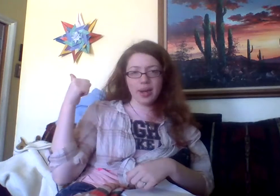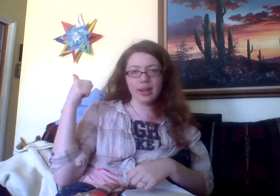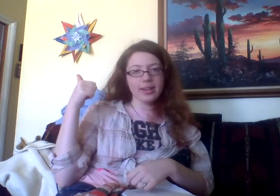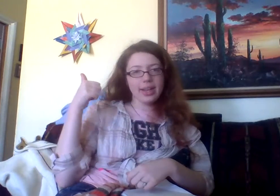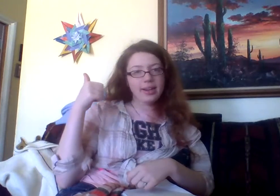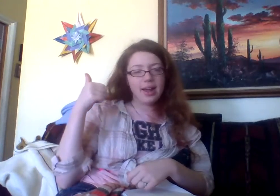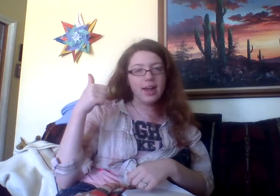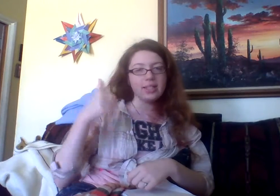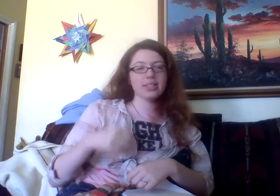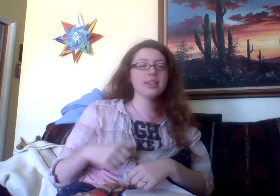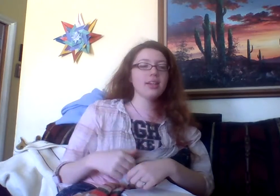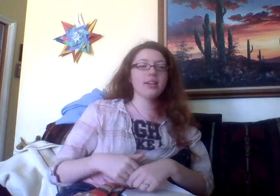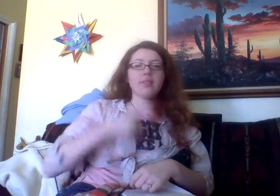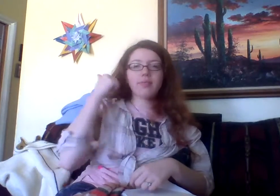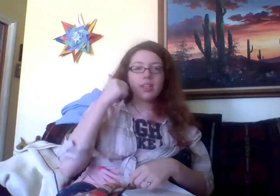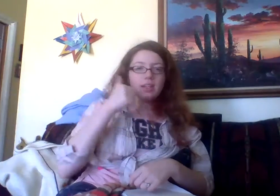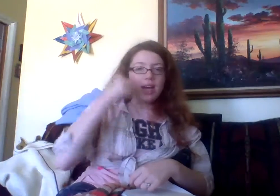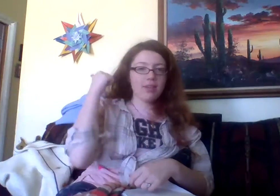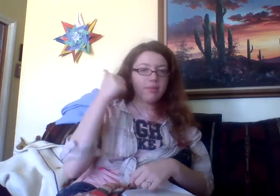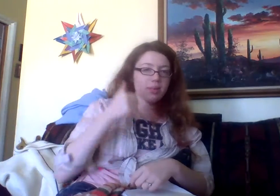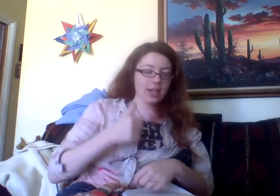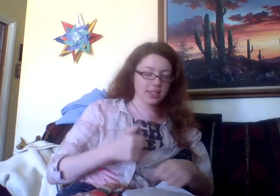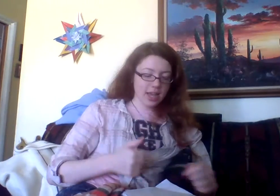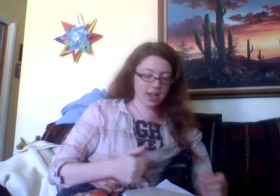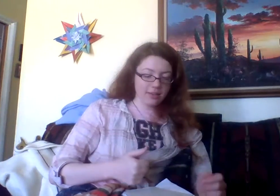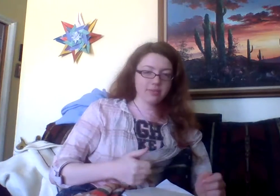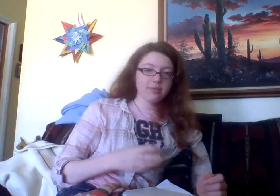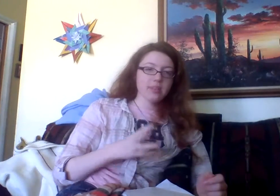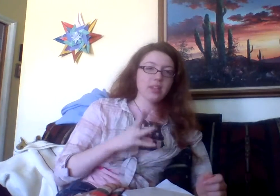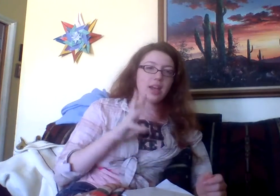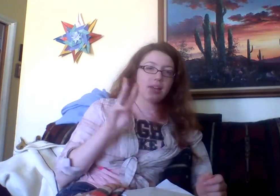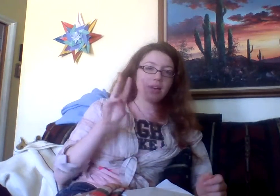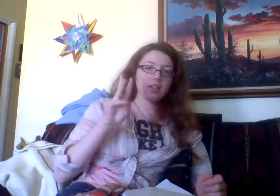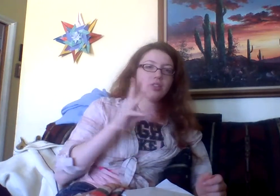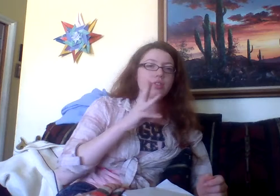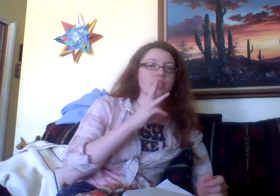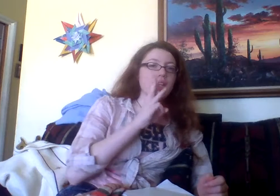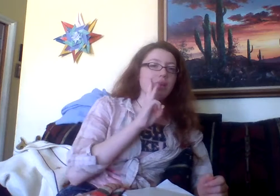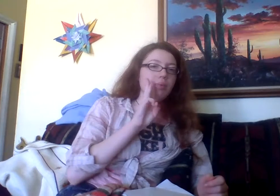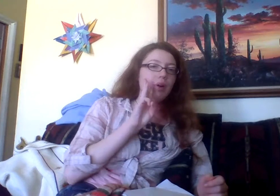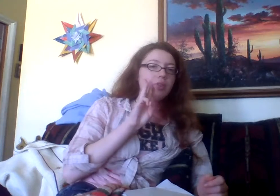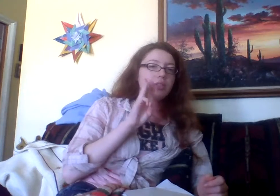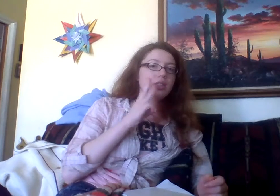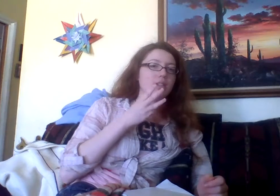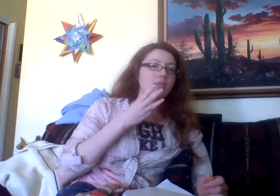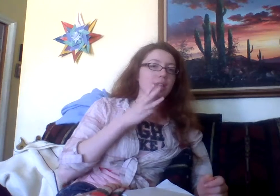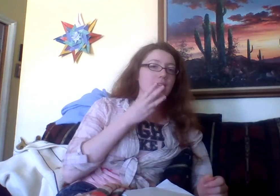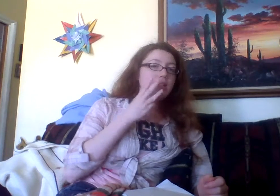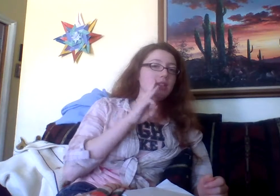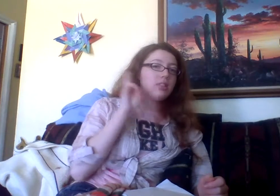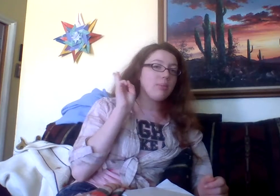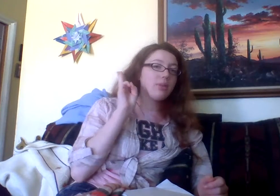going, get lost. Kind of implies that. I've also seen won't with a